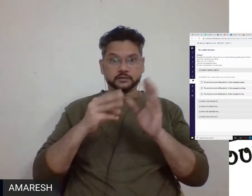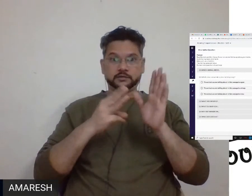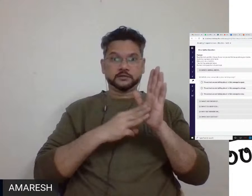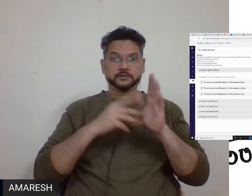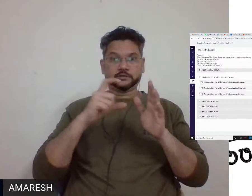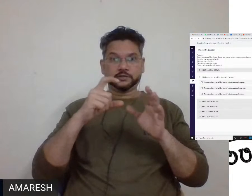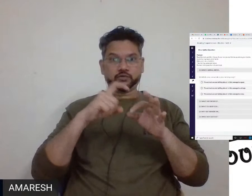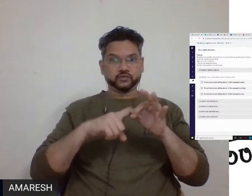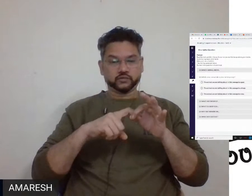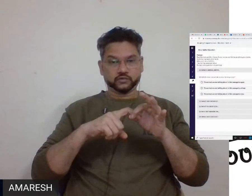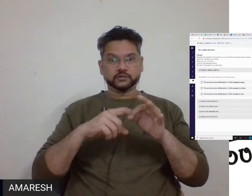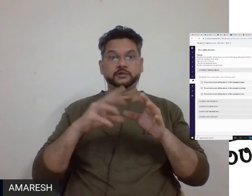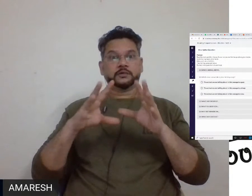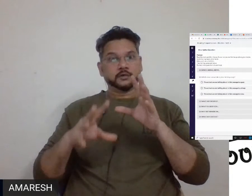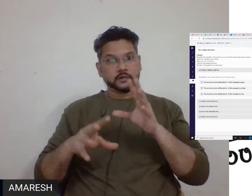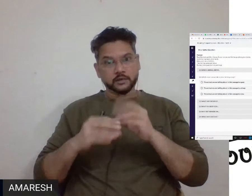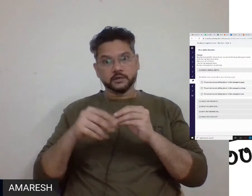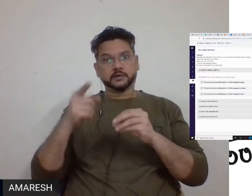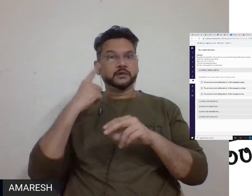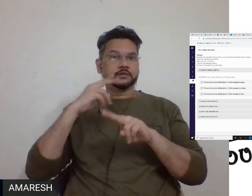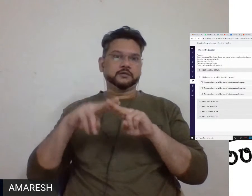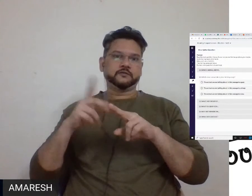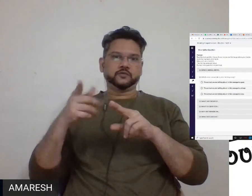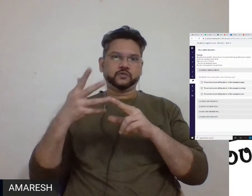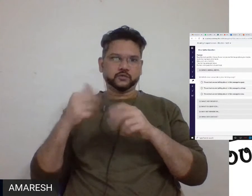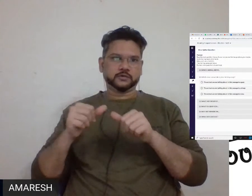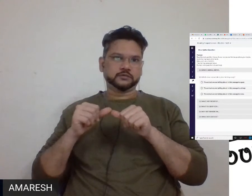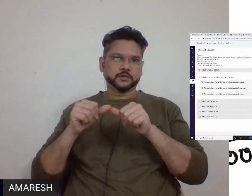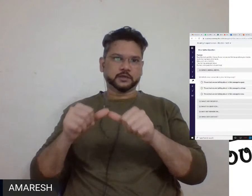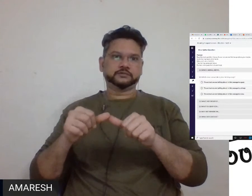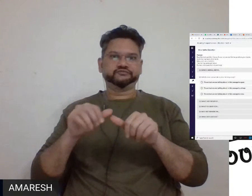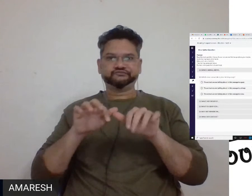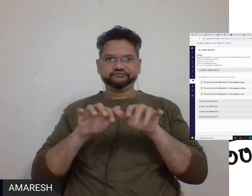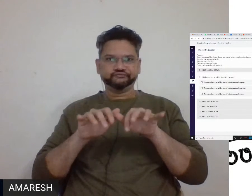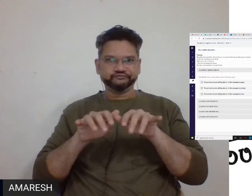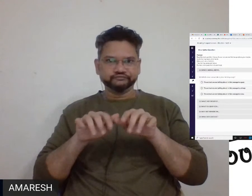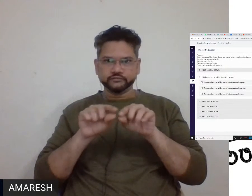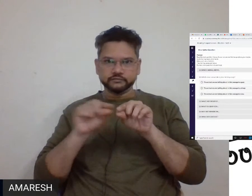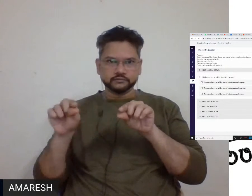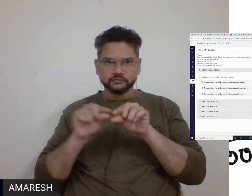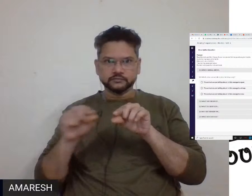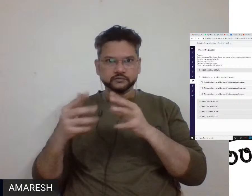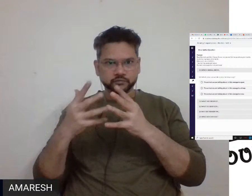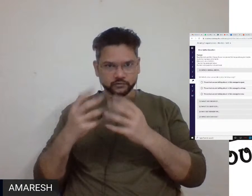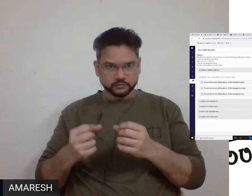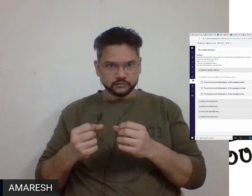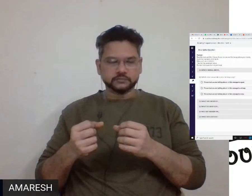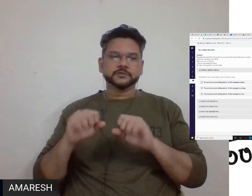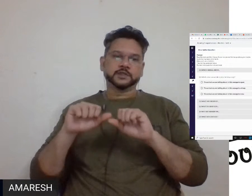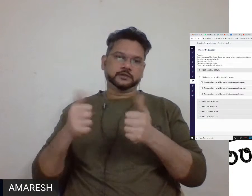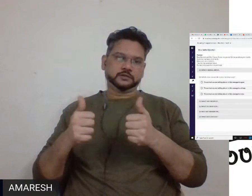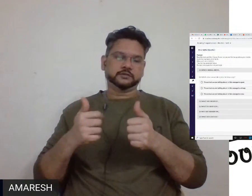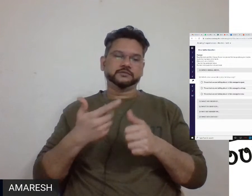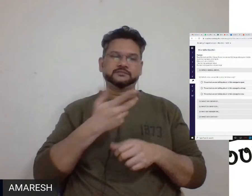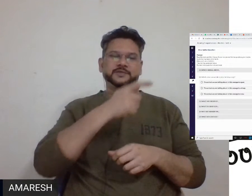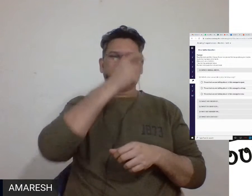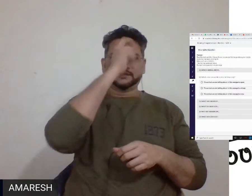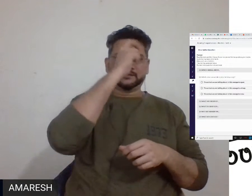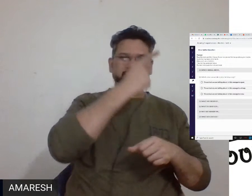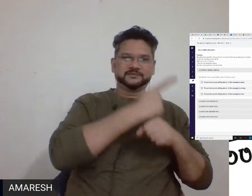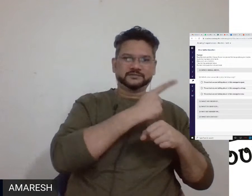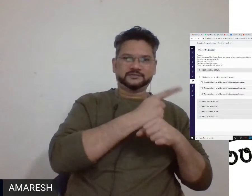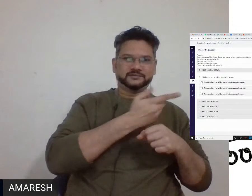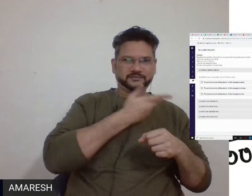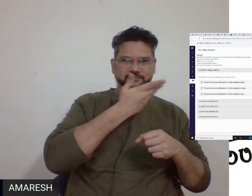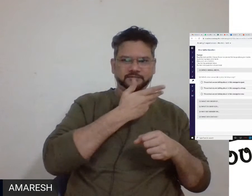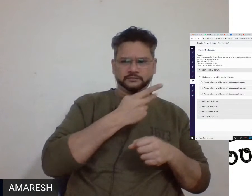some answers. They can write in text so that a trainer who's an English trainer can look at it and